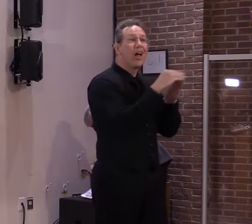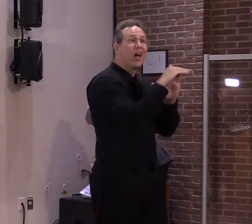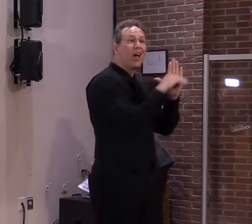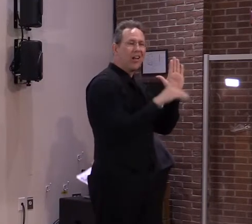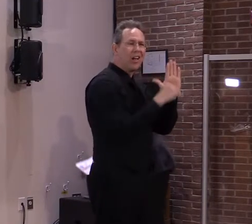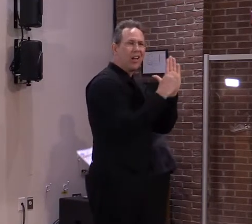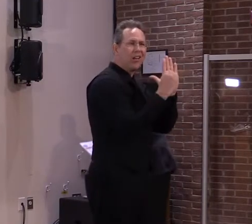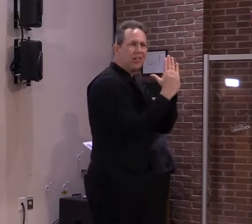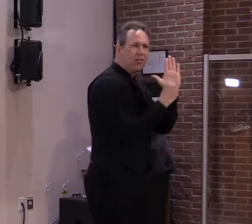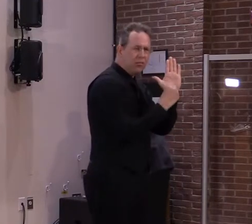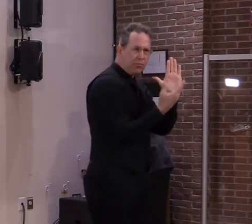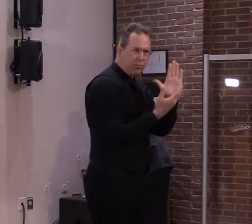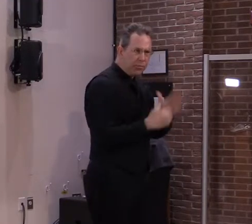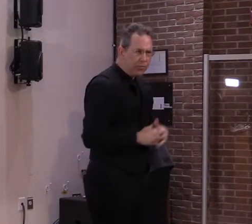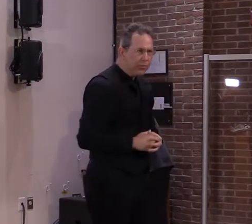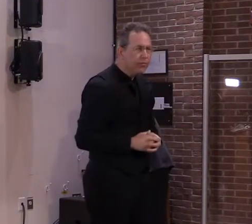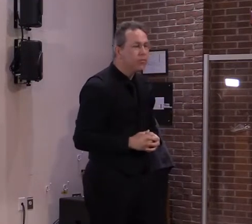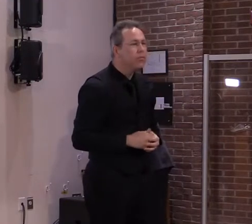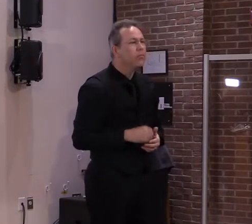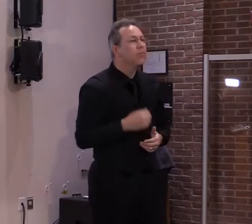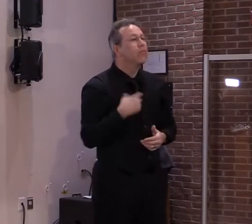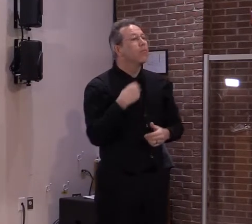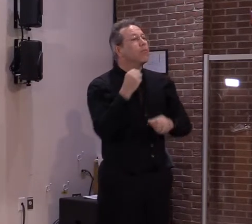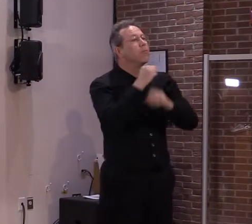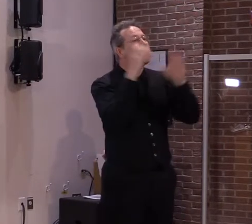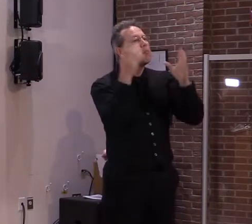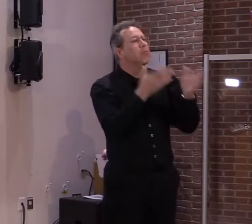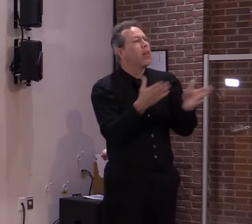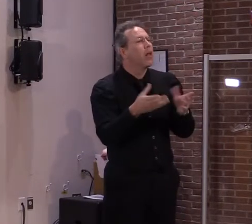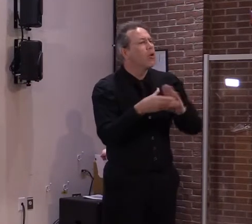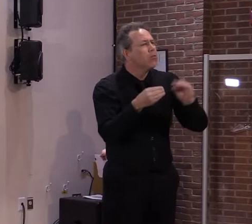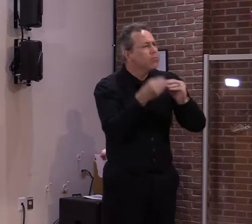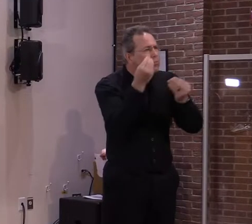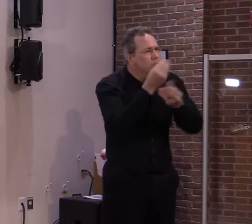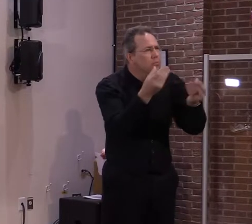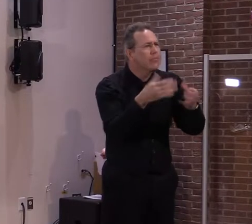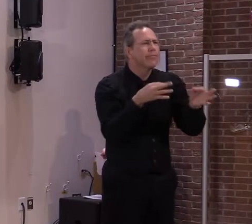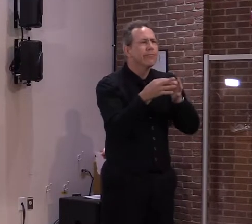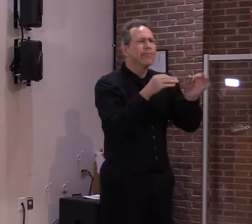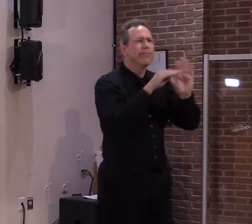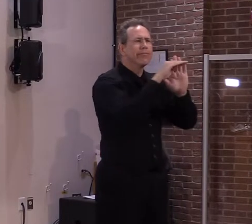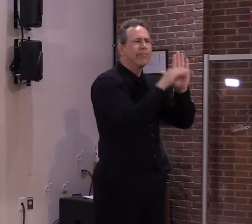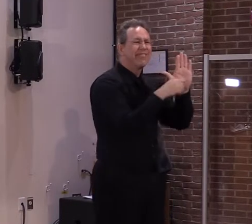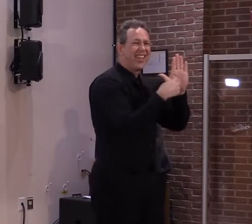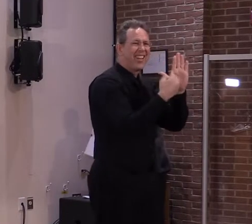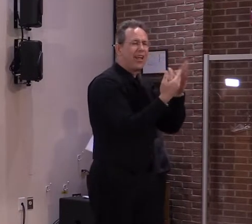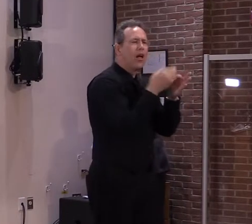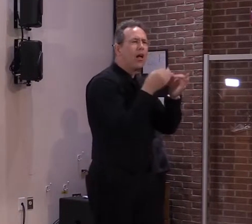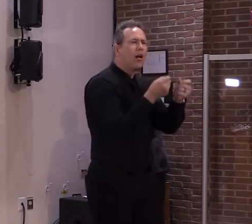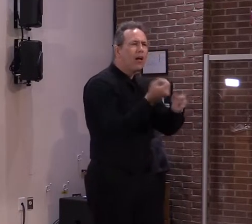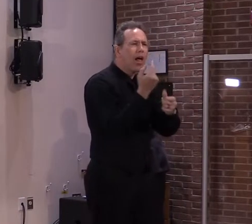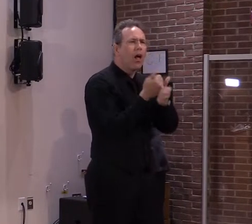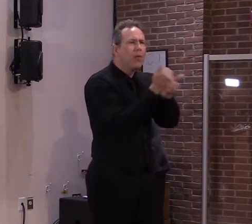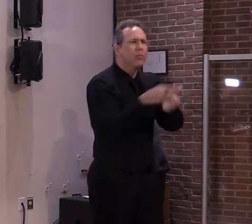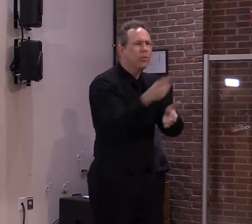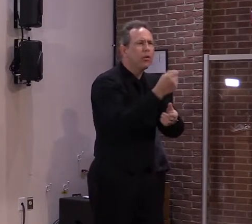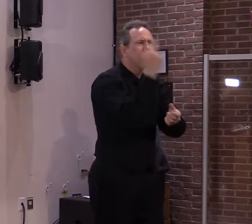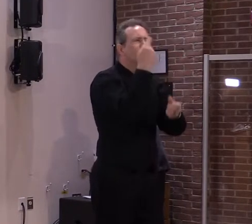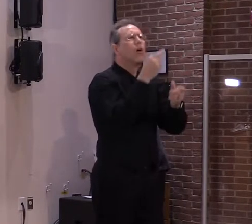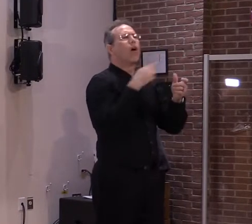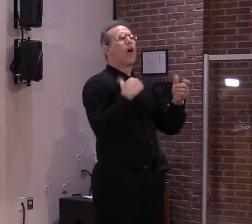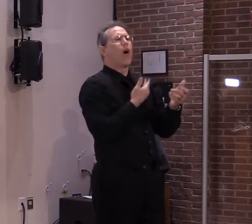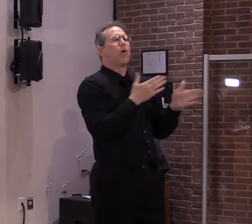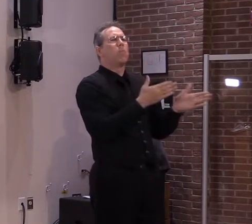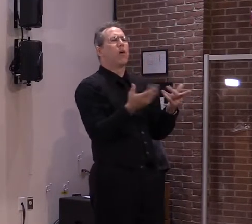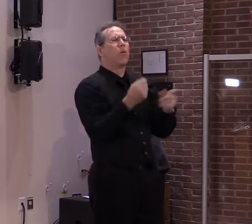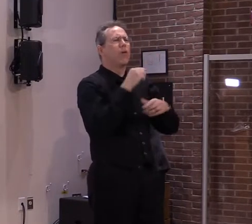give Vermonters a transparent look at how we'll be able to work our way out of this pandemic, moving forward together at a time